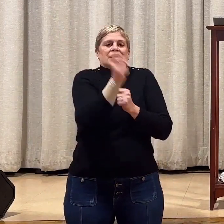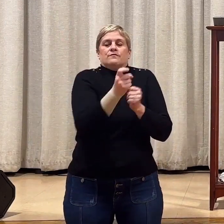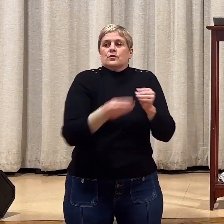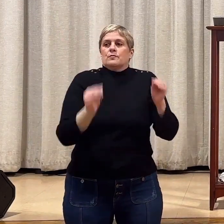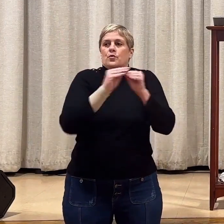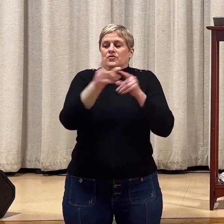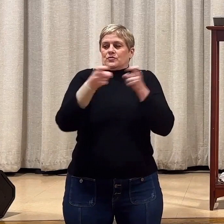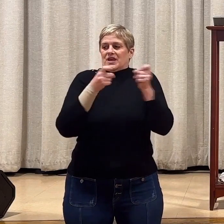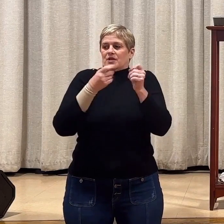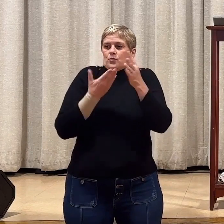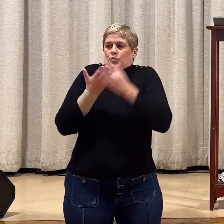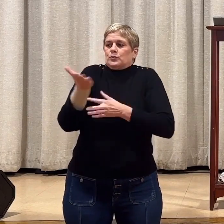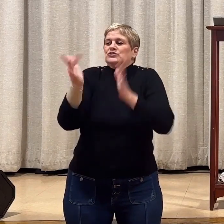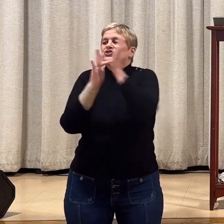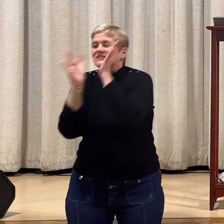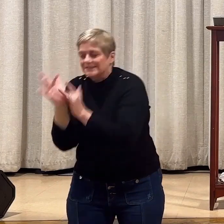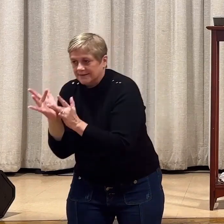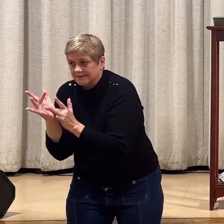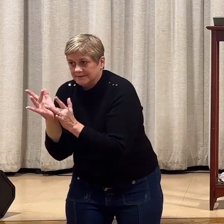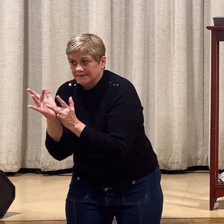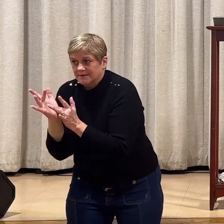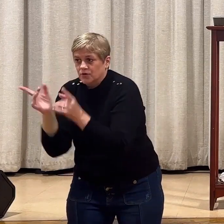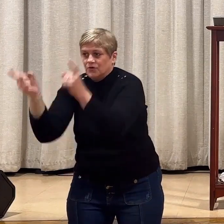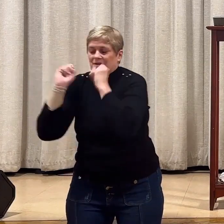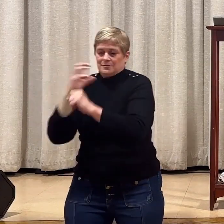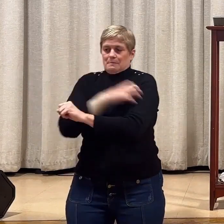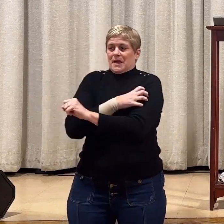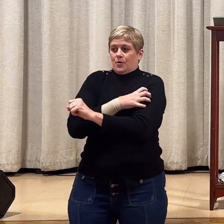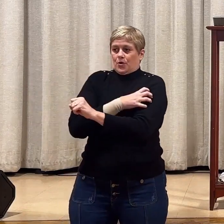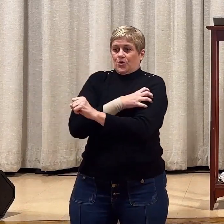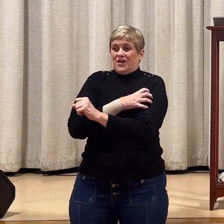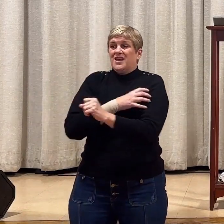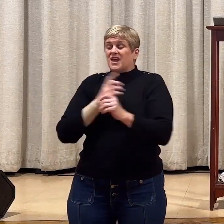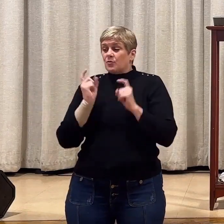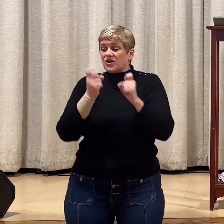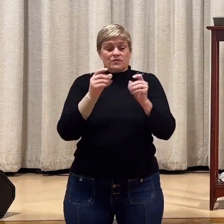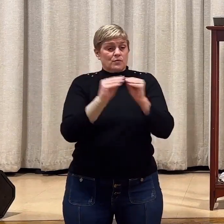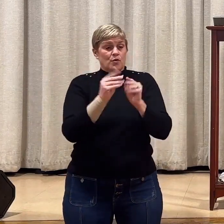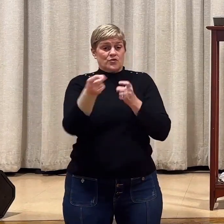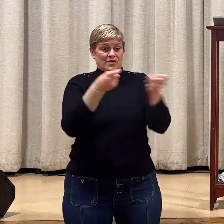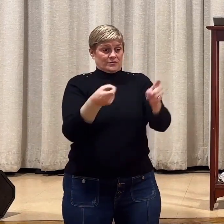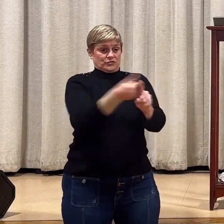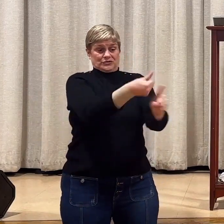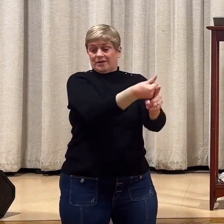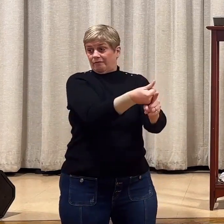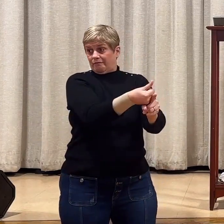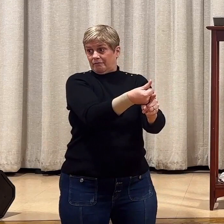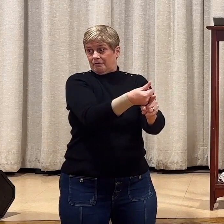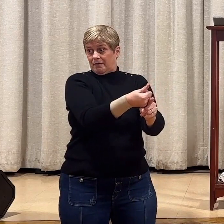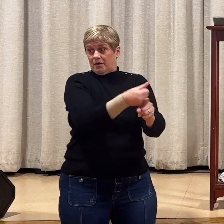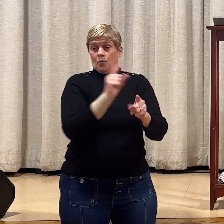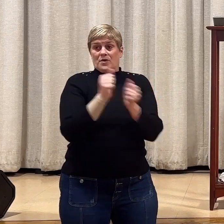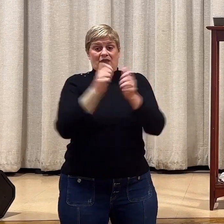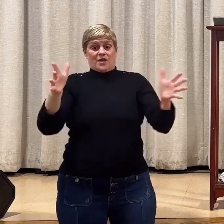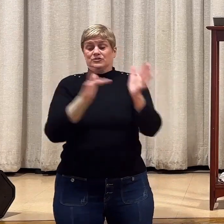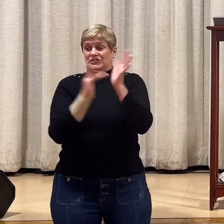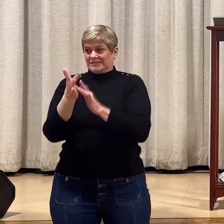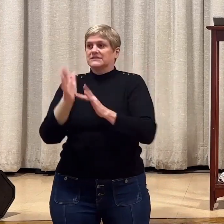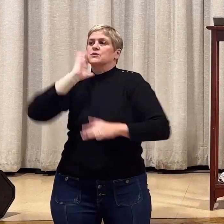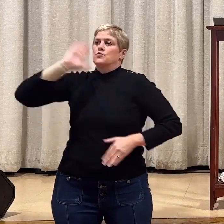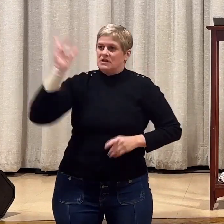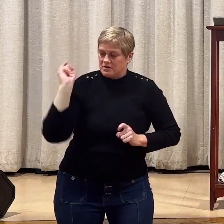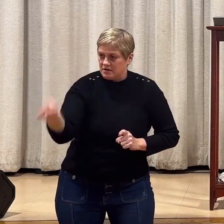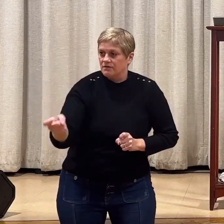through Christ who strengthens you through the power of his help. He'll give you more than you can handle in your own strength. I want to read this quote